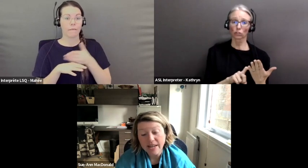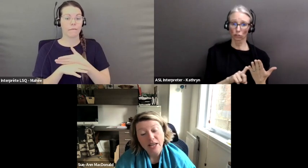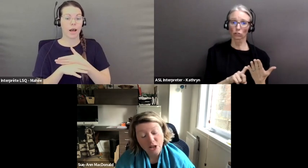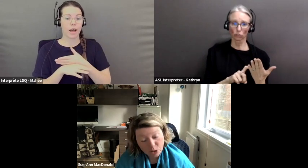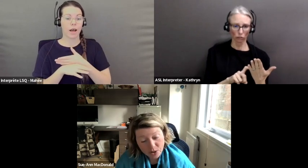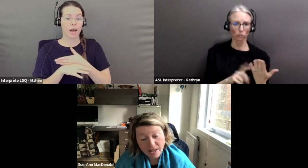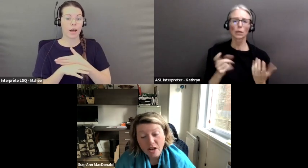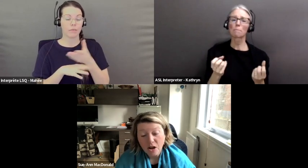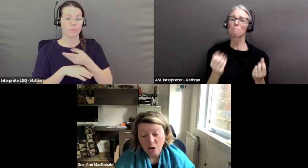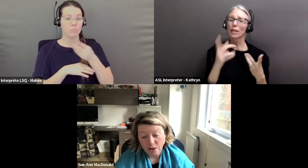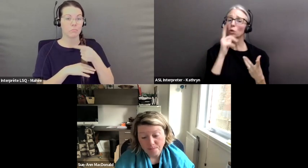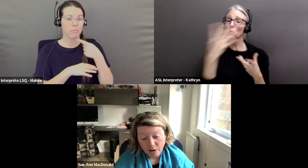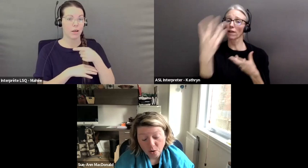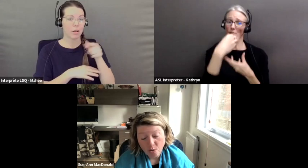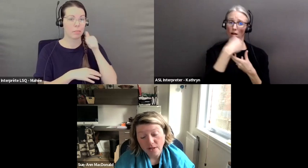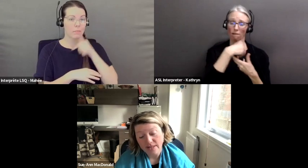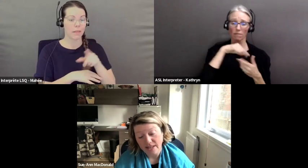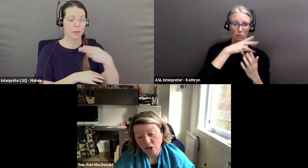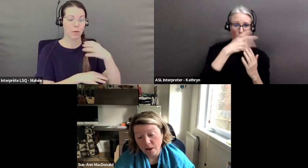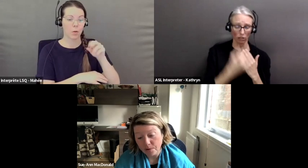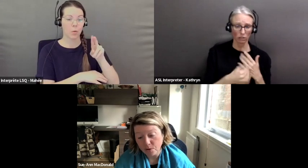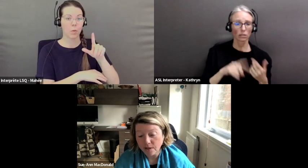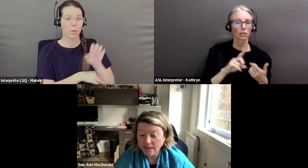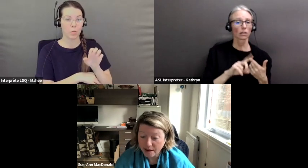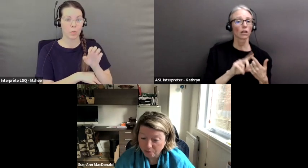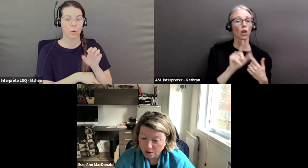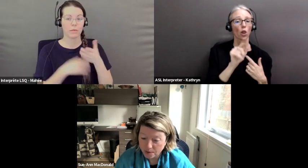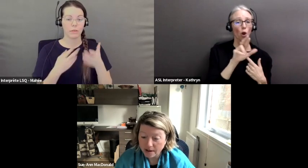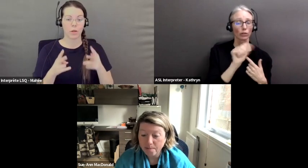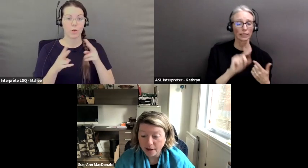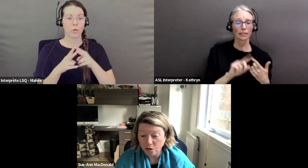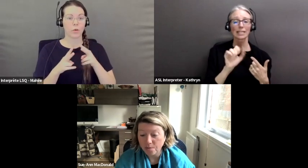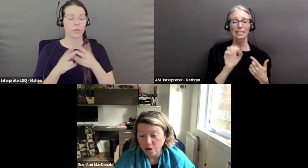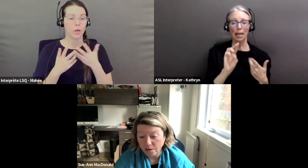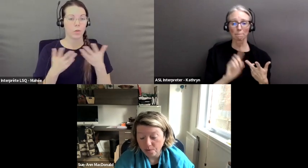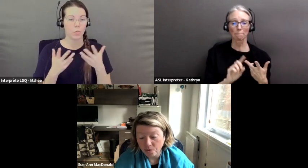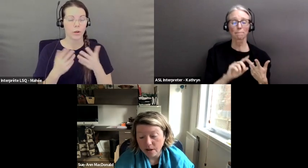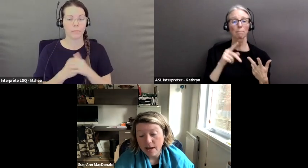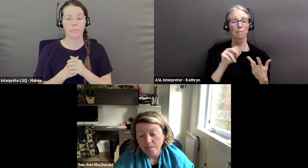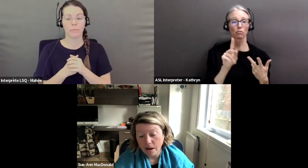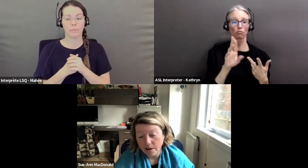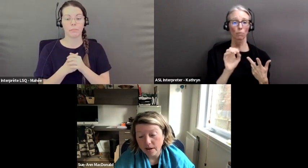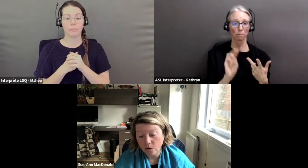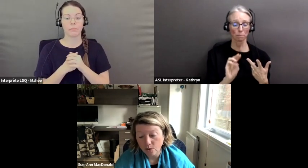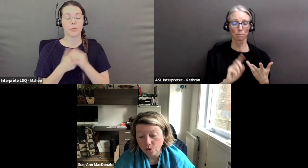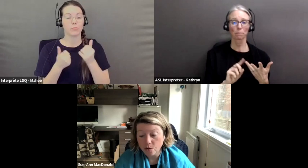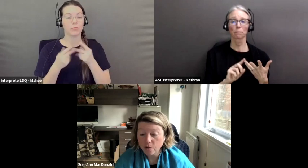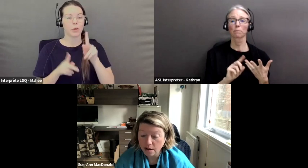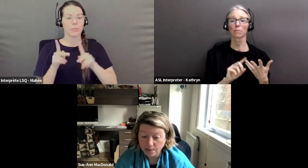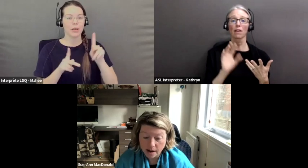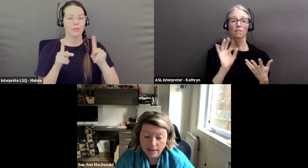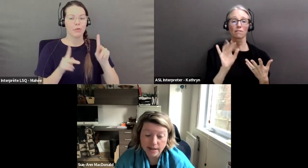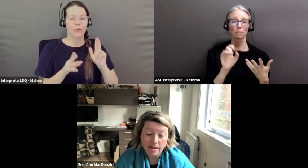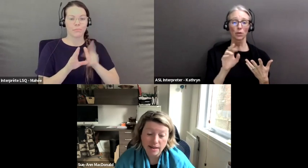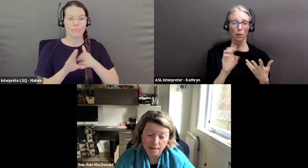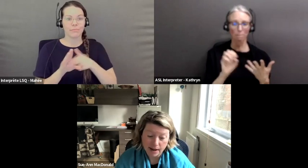project, including Laurie Bacro, Sydney Chapados, Sam Freeman, Pedram Golipour, Palmira Lutoto,